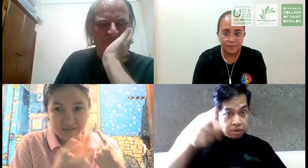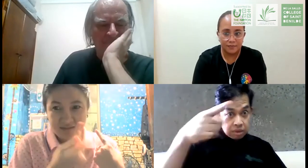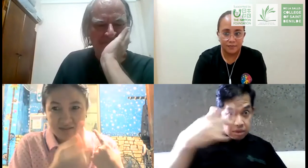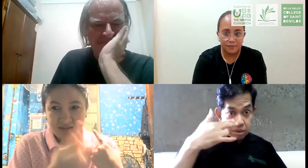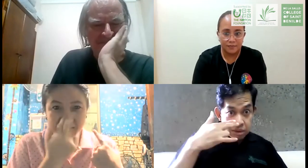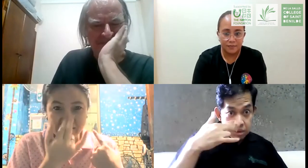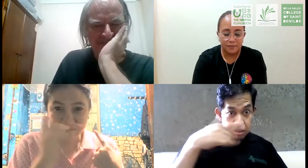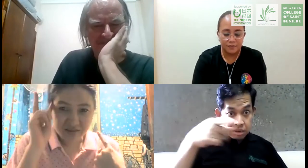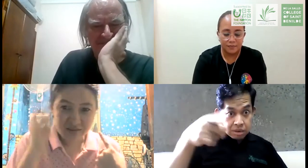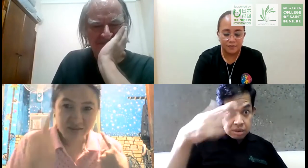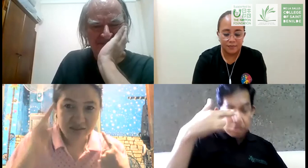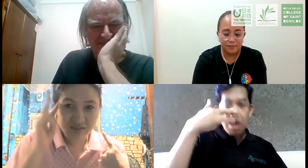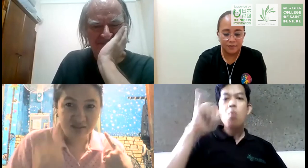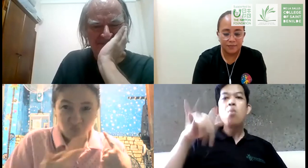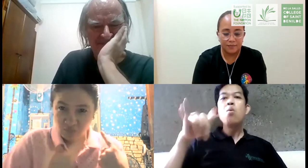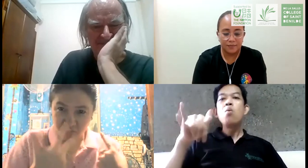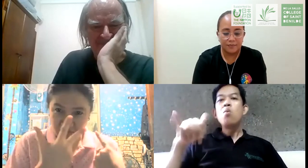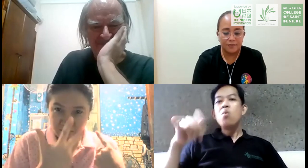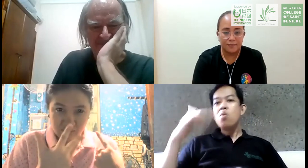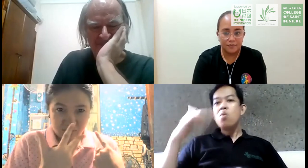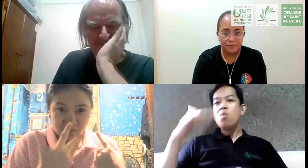So it's strange.